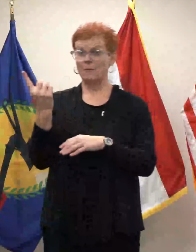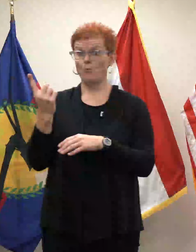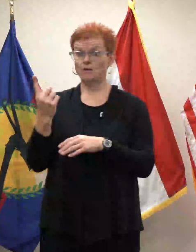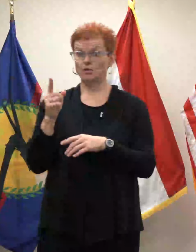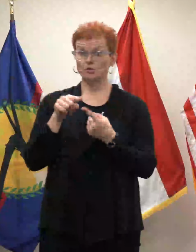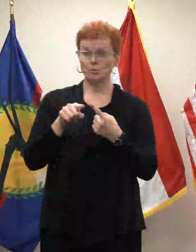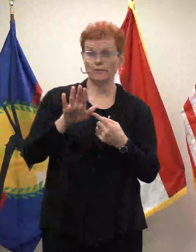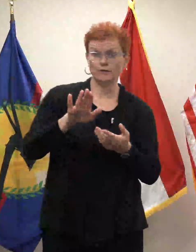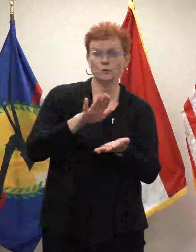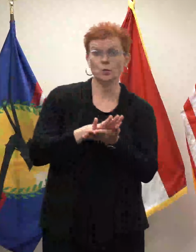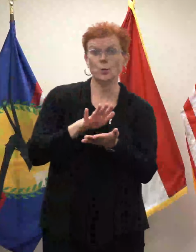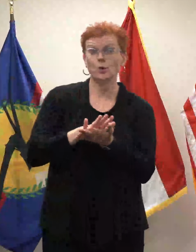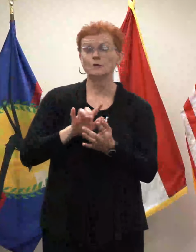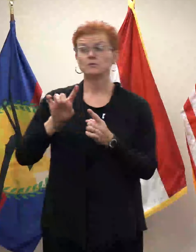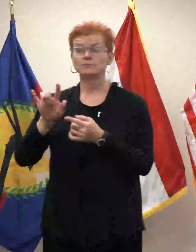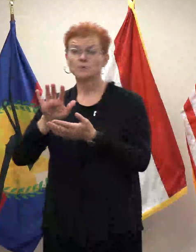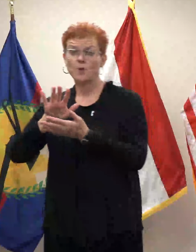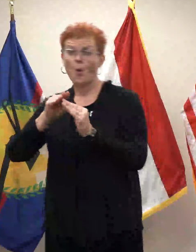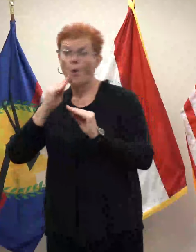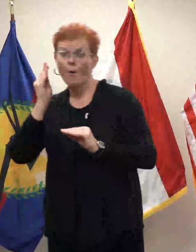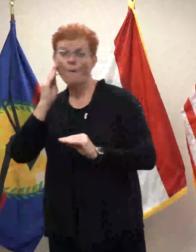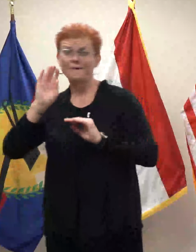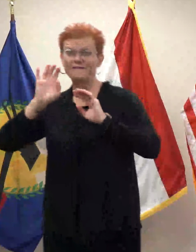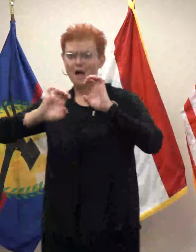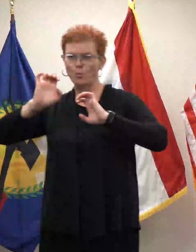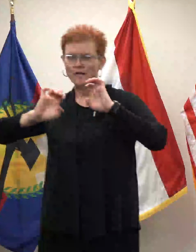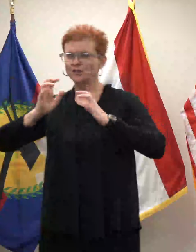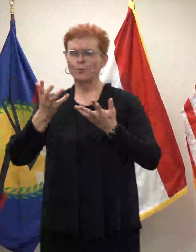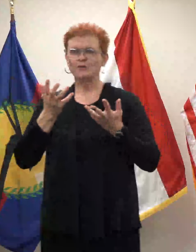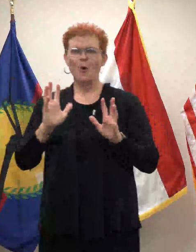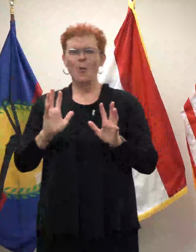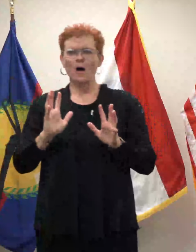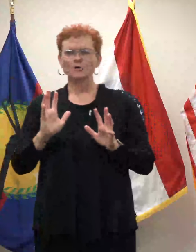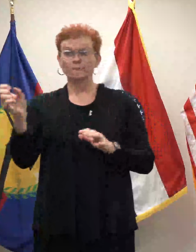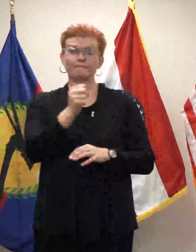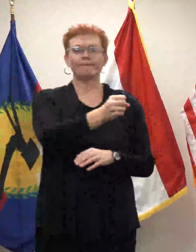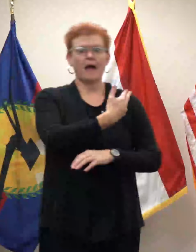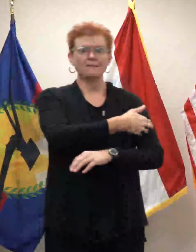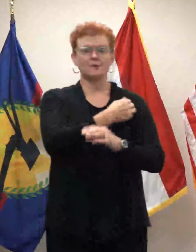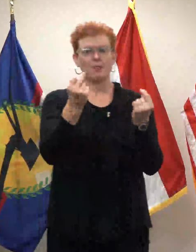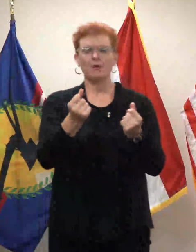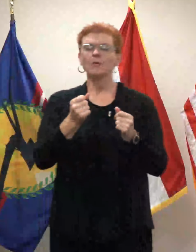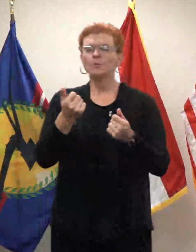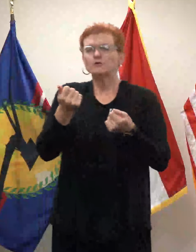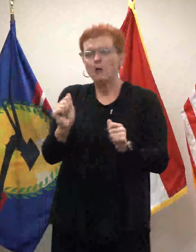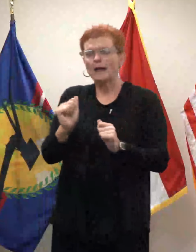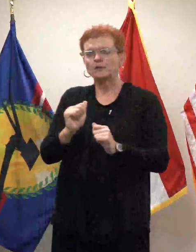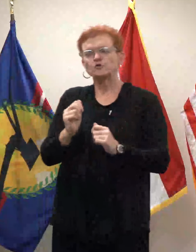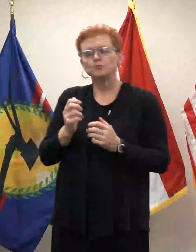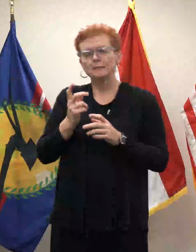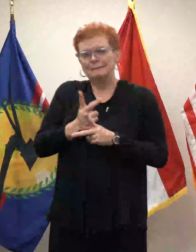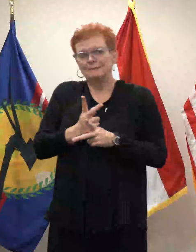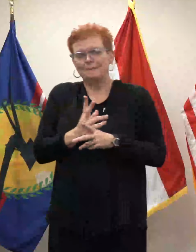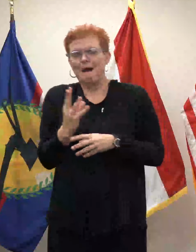both happen. We'll do an evaluation. We try really hard to keep people out of the hospital whenever we can, and we do a good job at that. We'll make